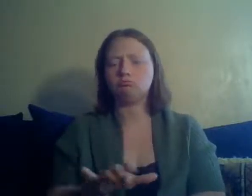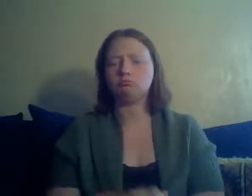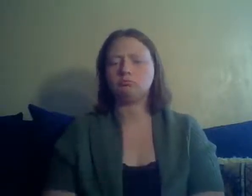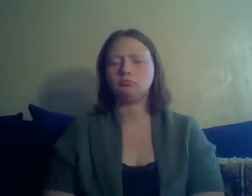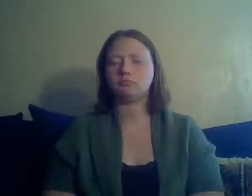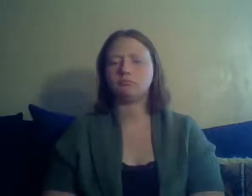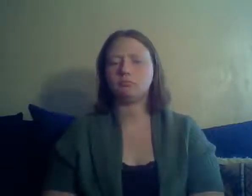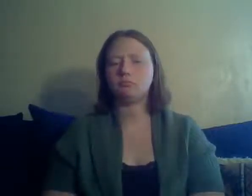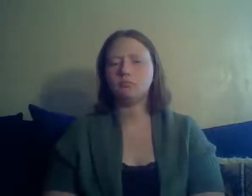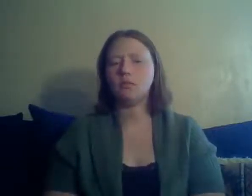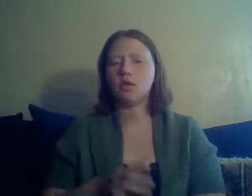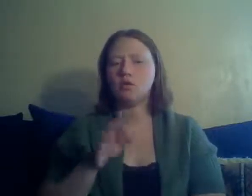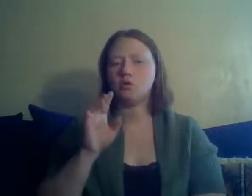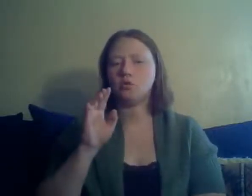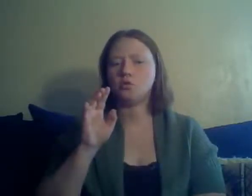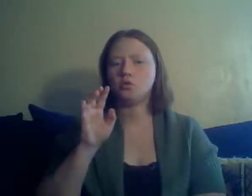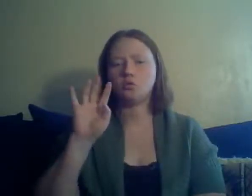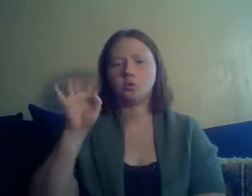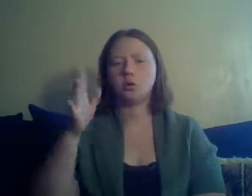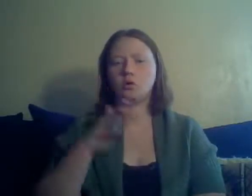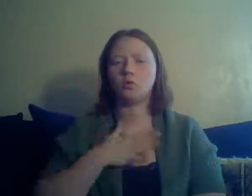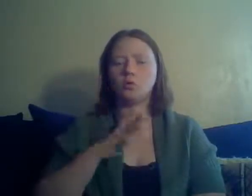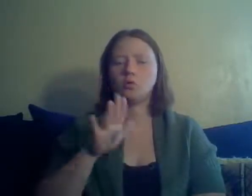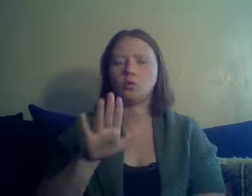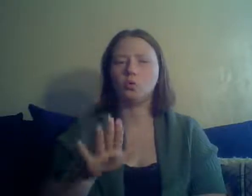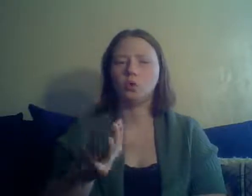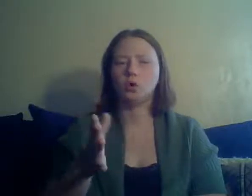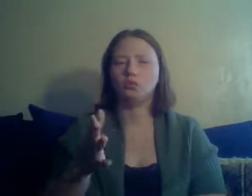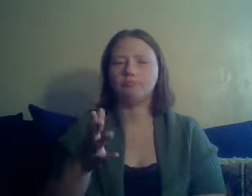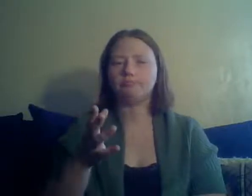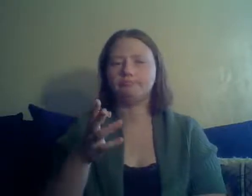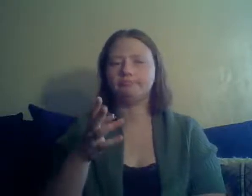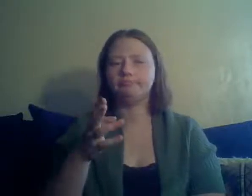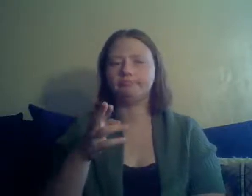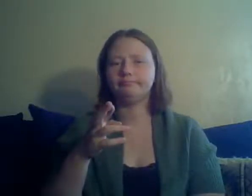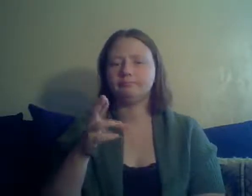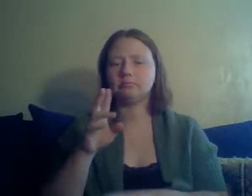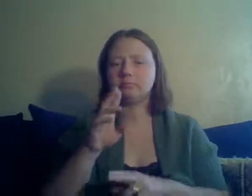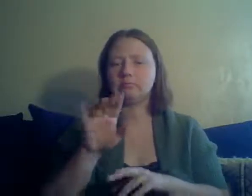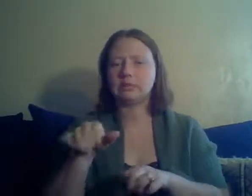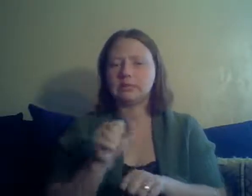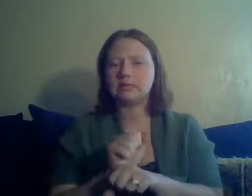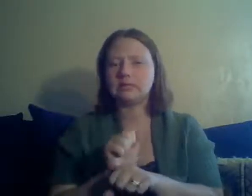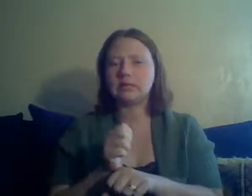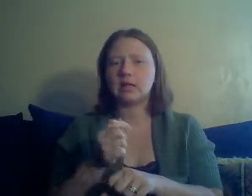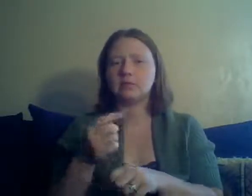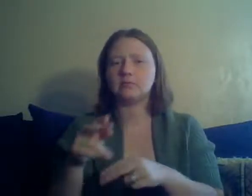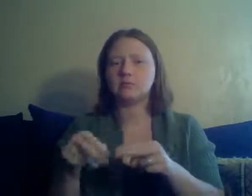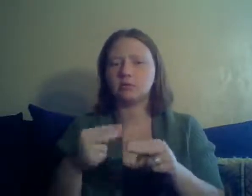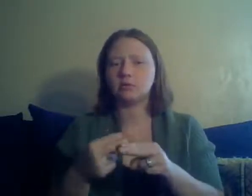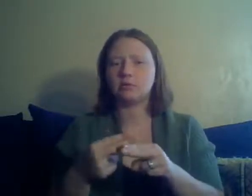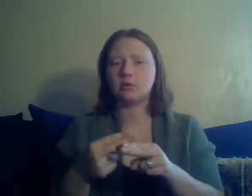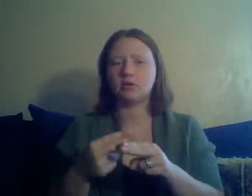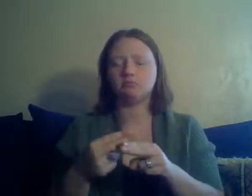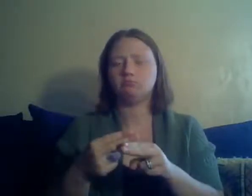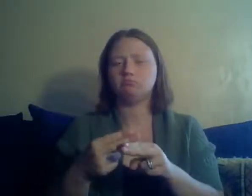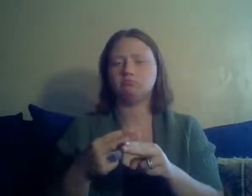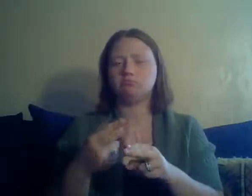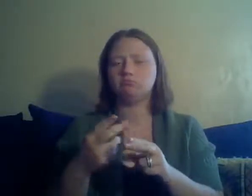something that will involve content. And I think that's one thing that teachers often have a hard time with. You kind of want your students to write and you